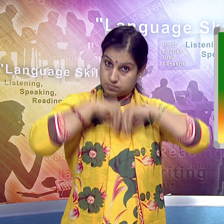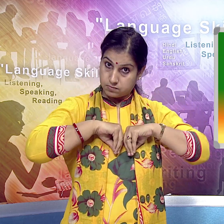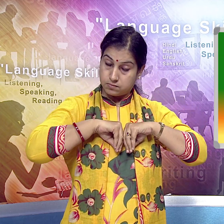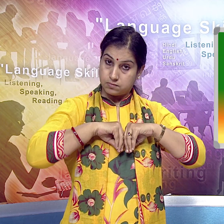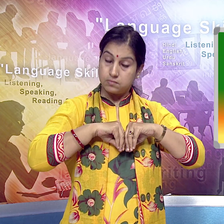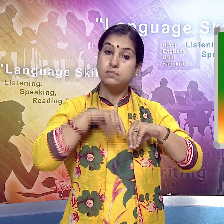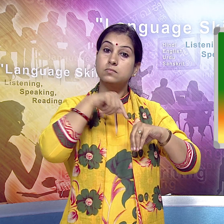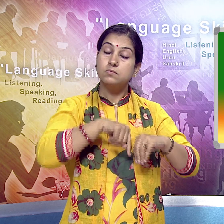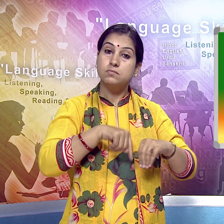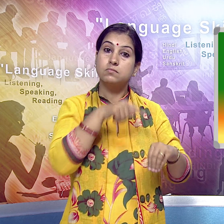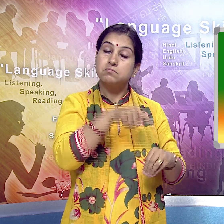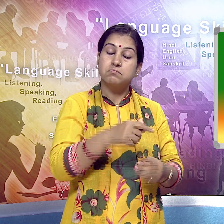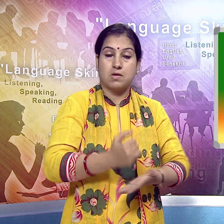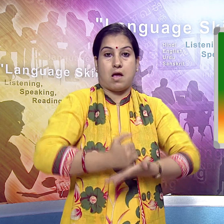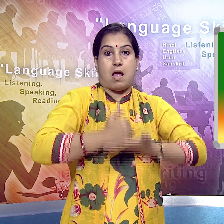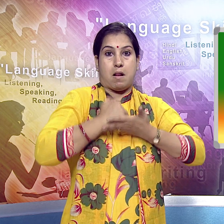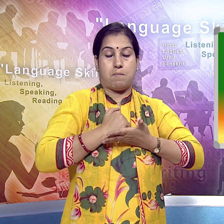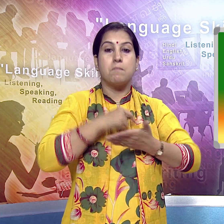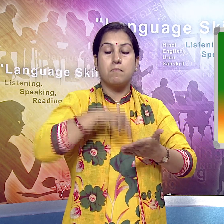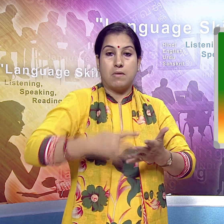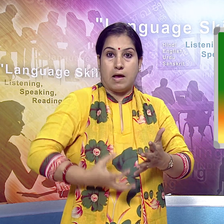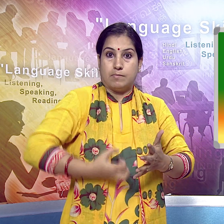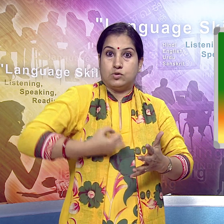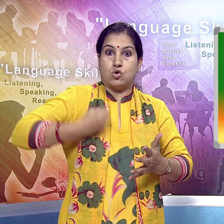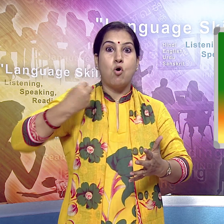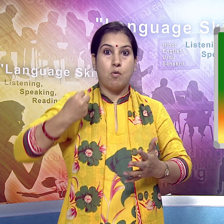rich source, then it will be absorbed in your body.